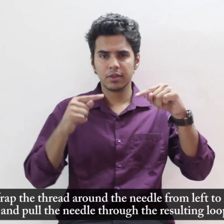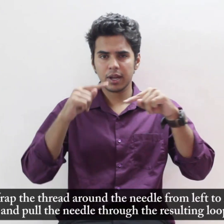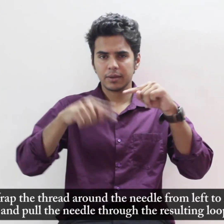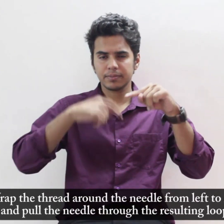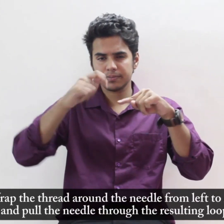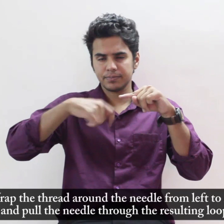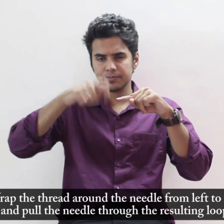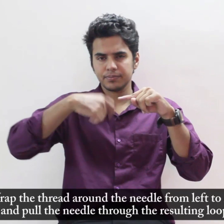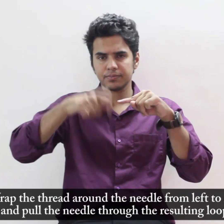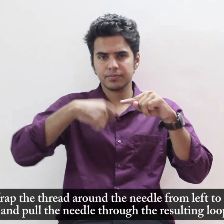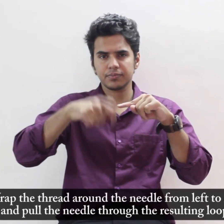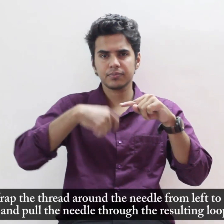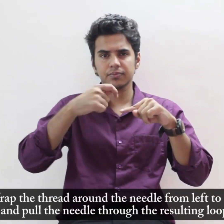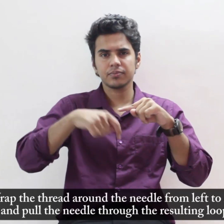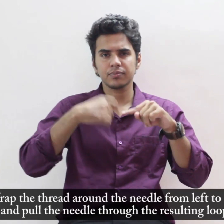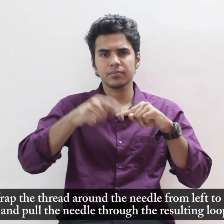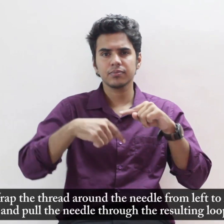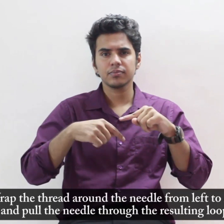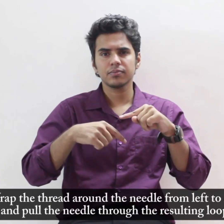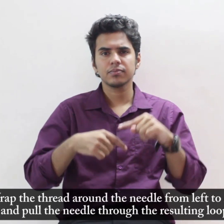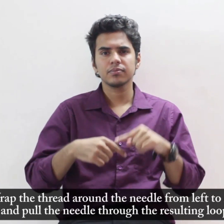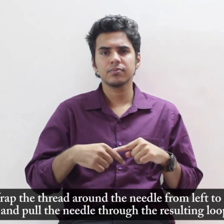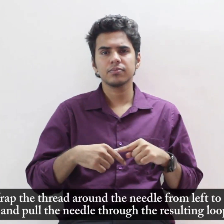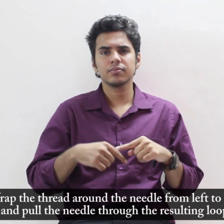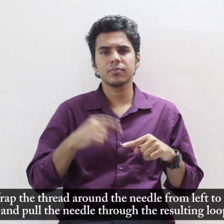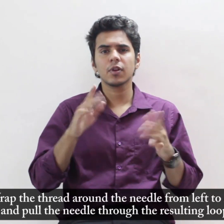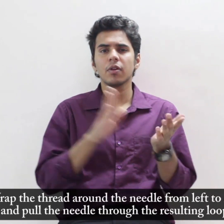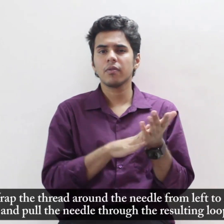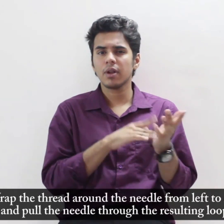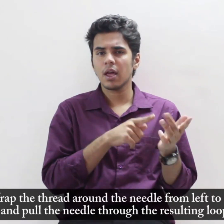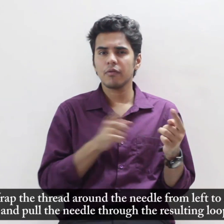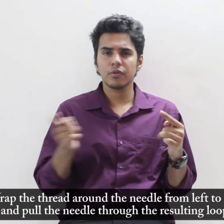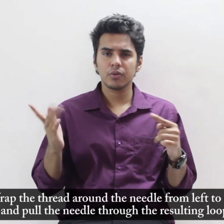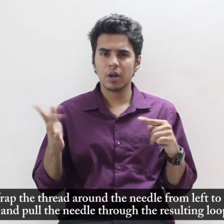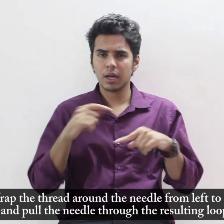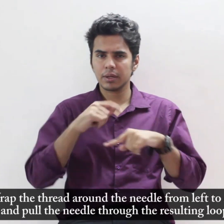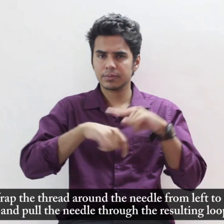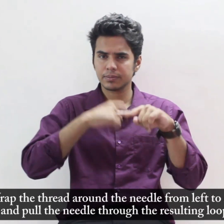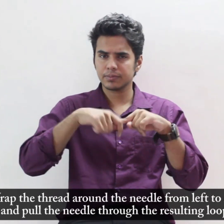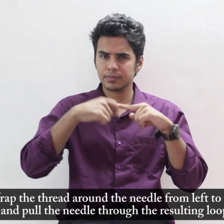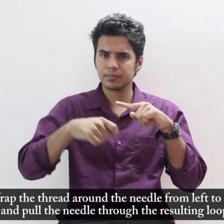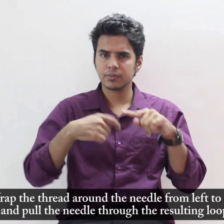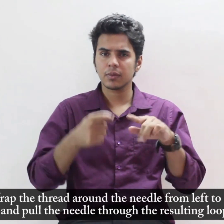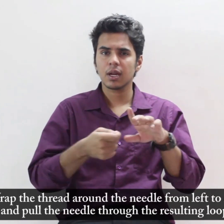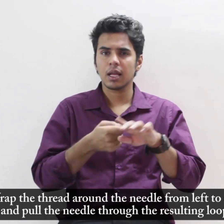Wrap the thread around the needle from left to right and pull the needle through the resulting loop.